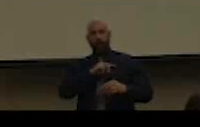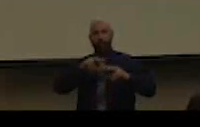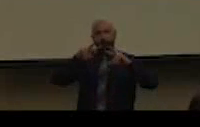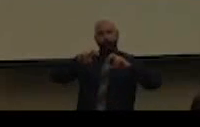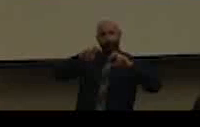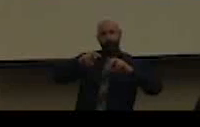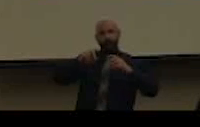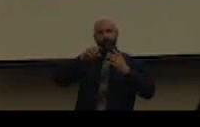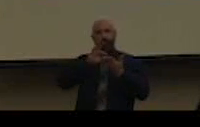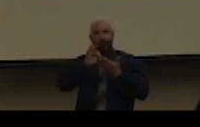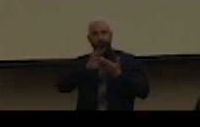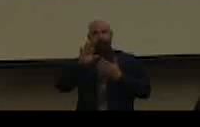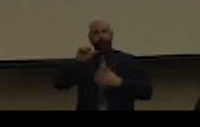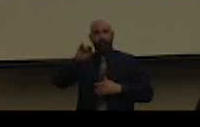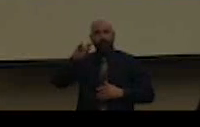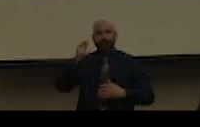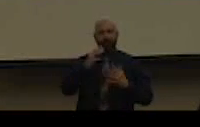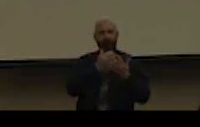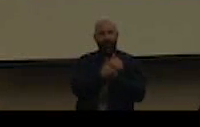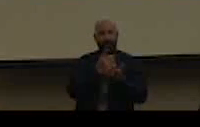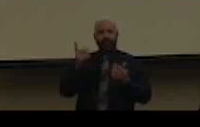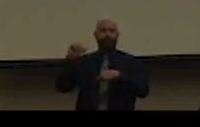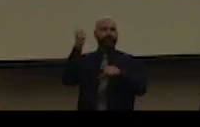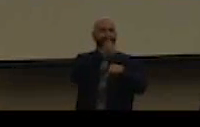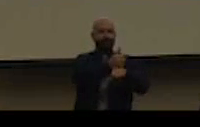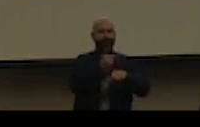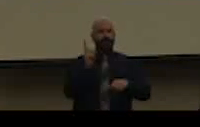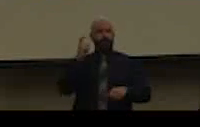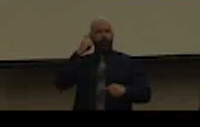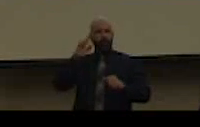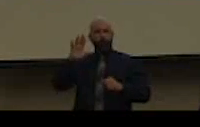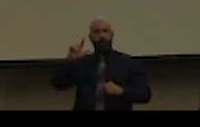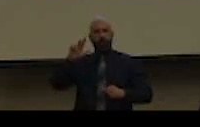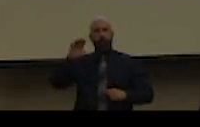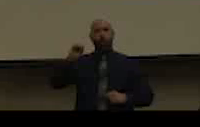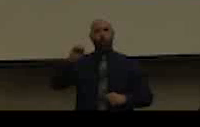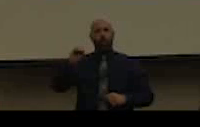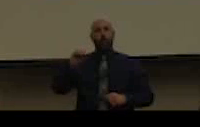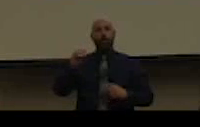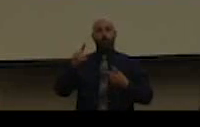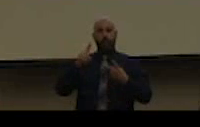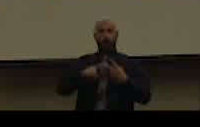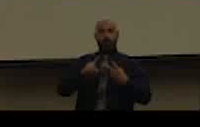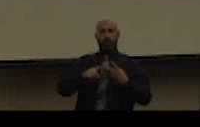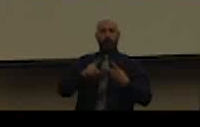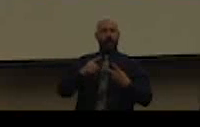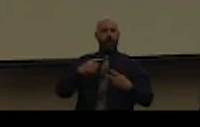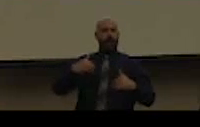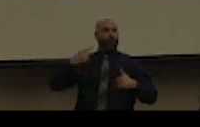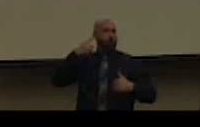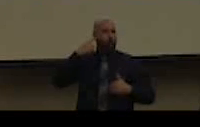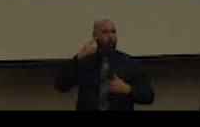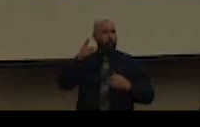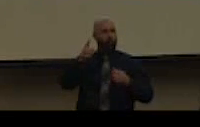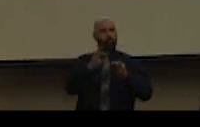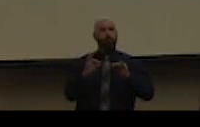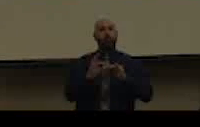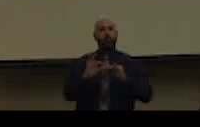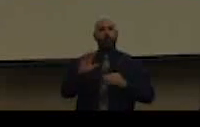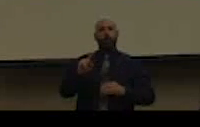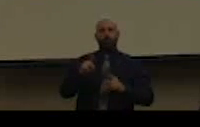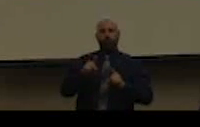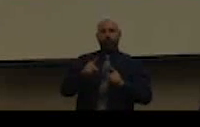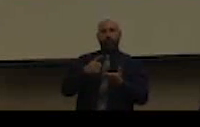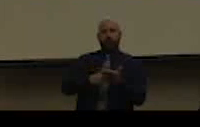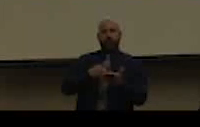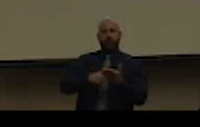didn't hear said, and maybe I just missed it, was in the discussion about the need to educate, we didn't